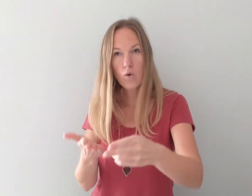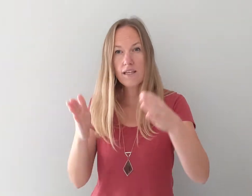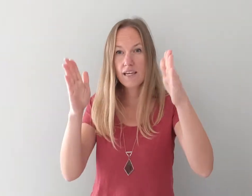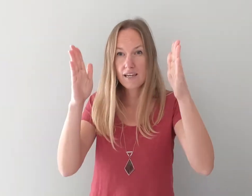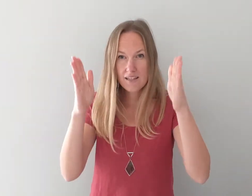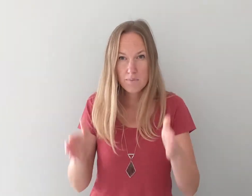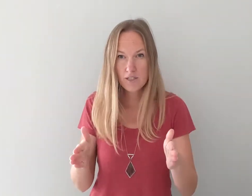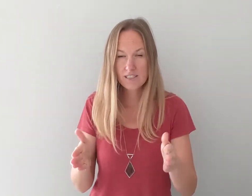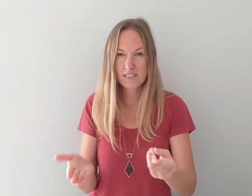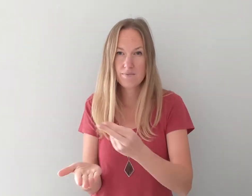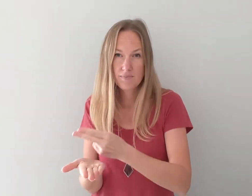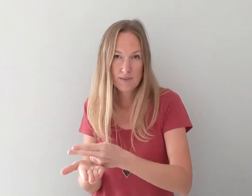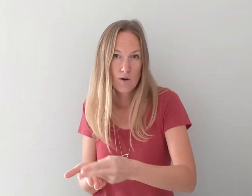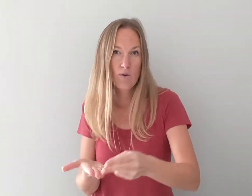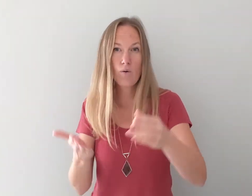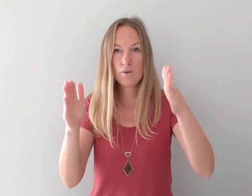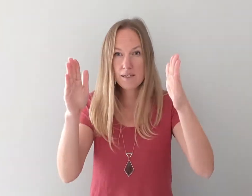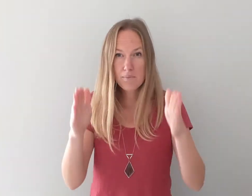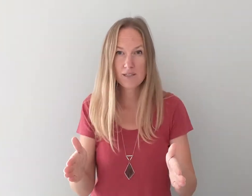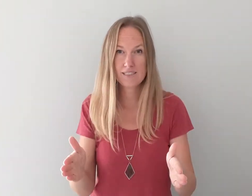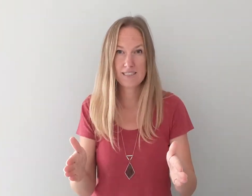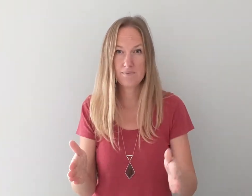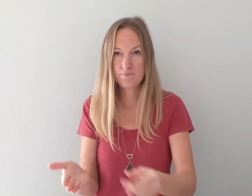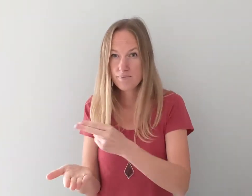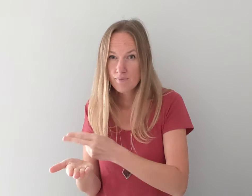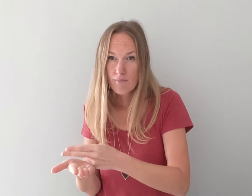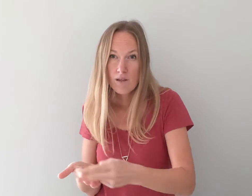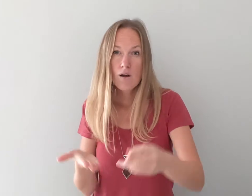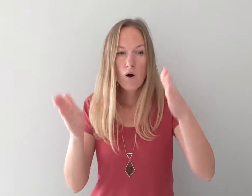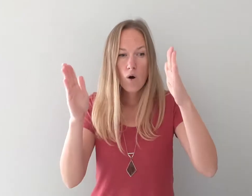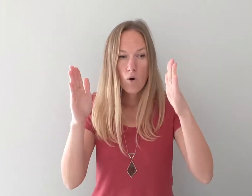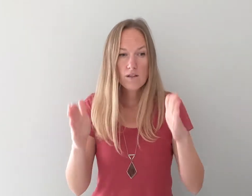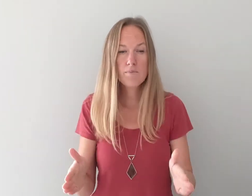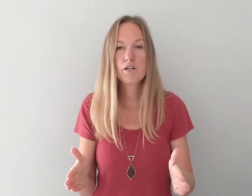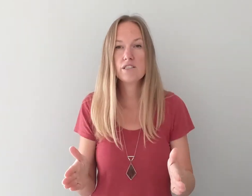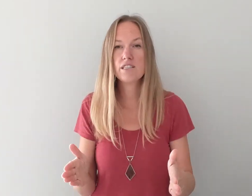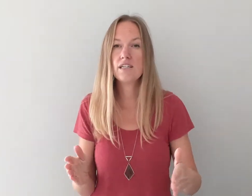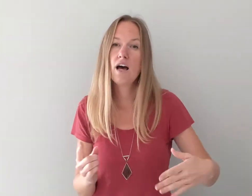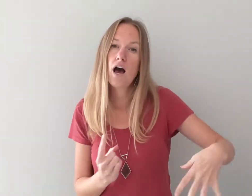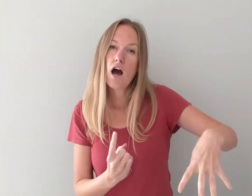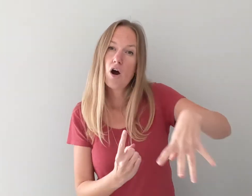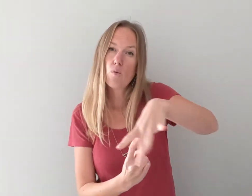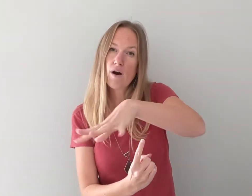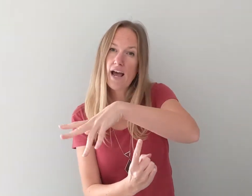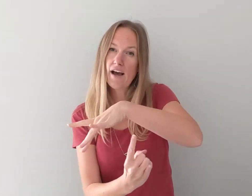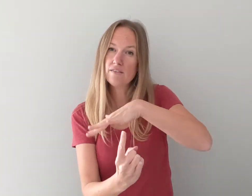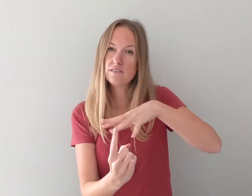holy and then person. Holy person. Holy person around, so